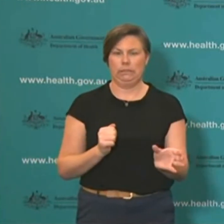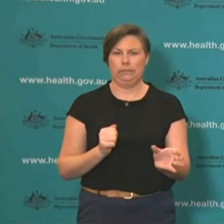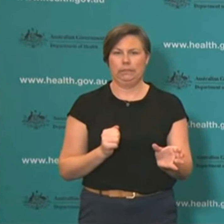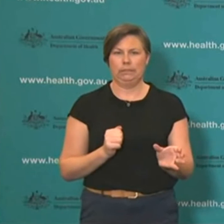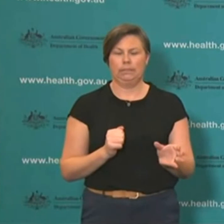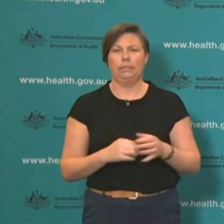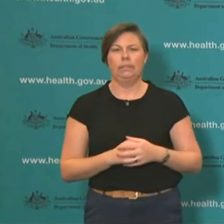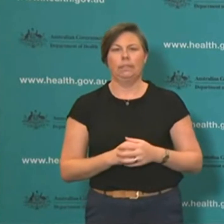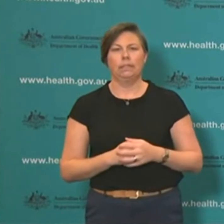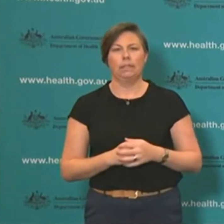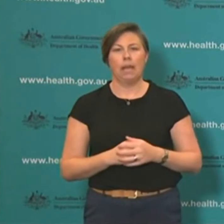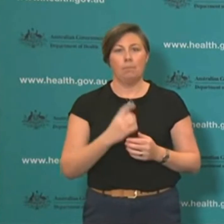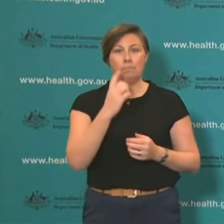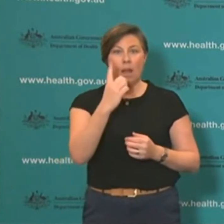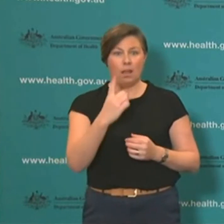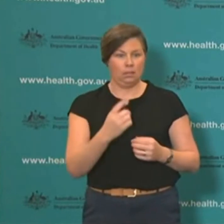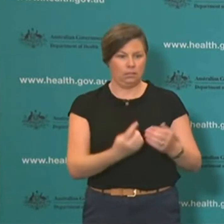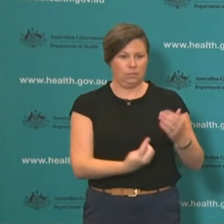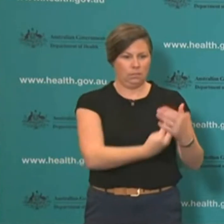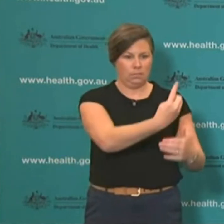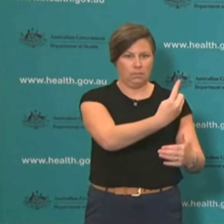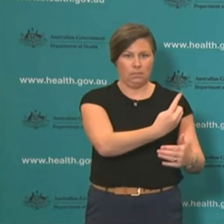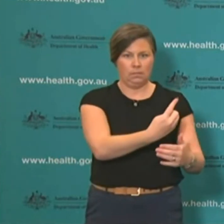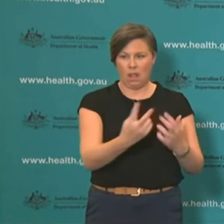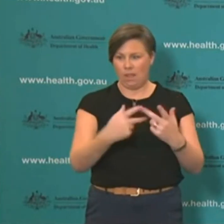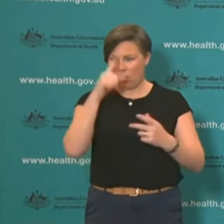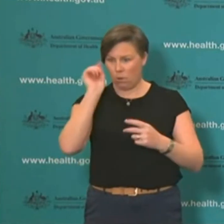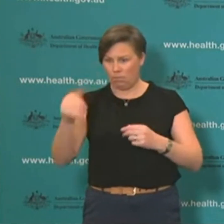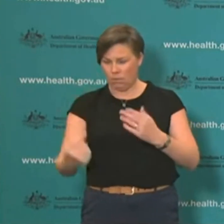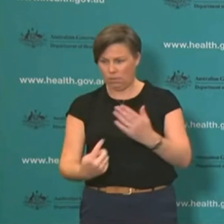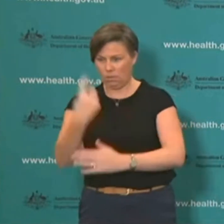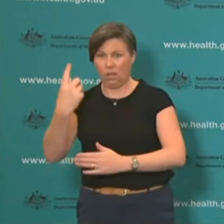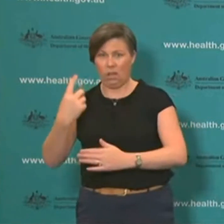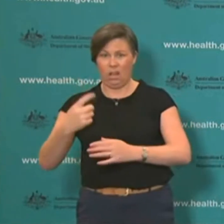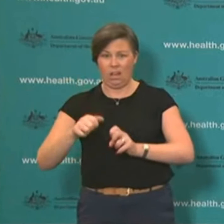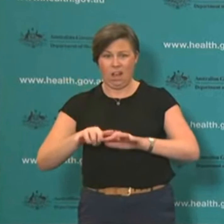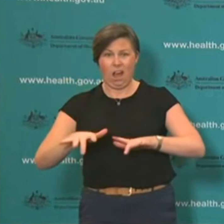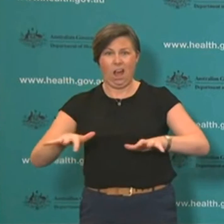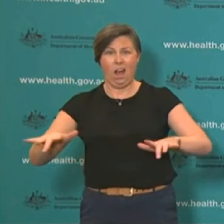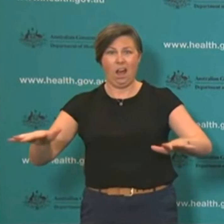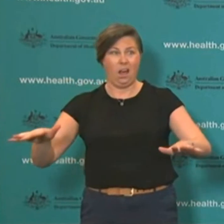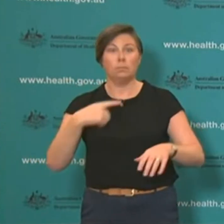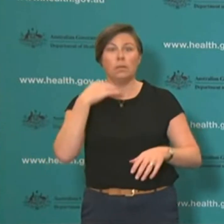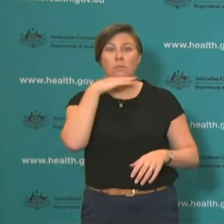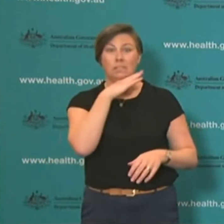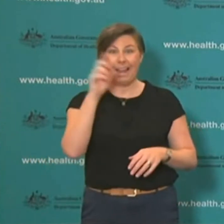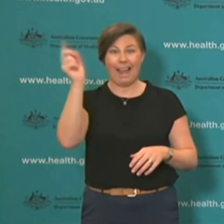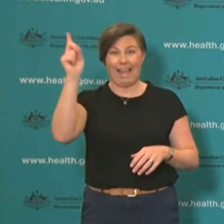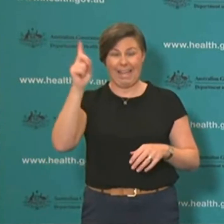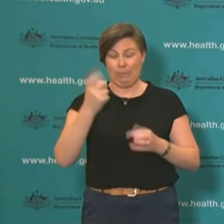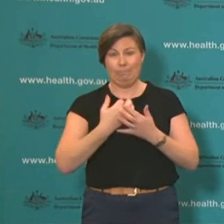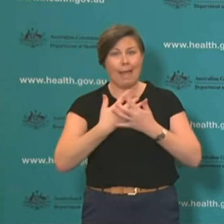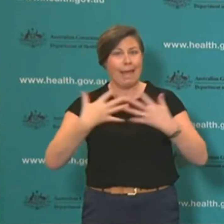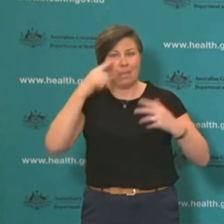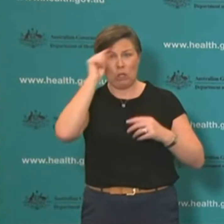workforce. When you've got multiple outbreaks across many facilities in a metropolitan area like Melbourne, where you